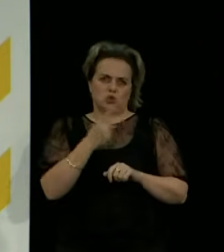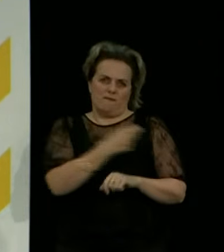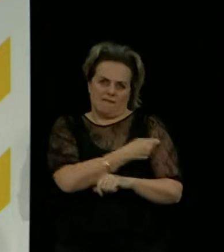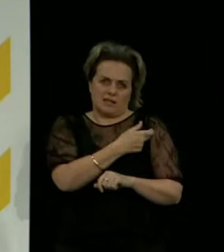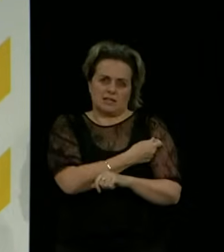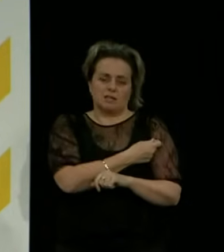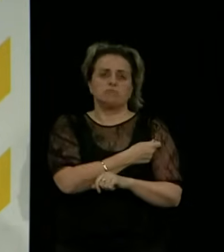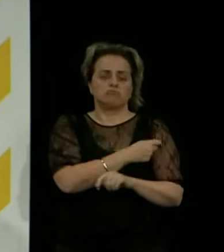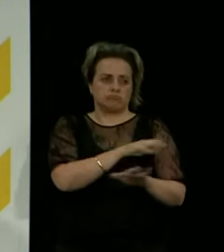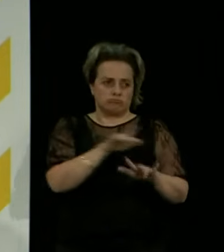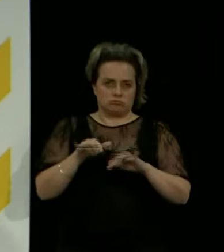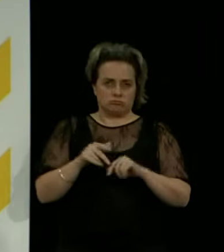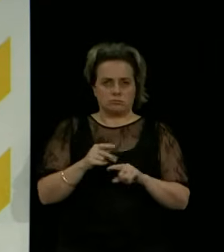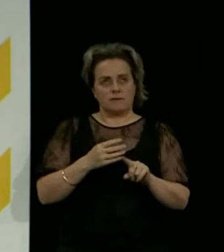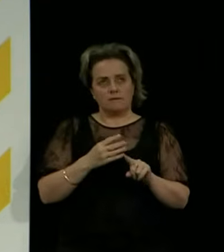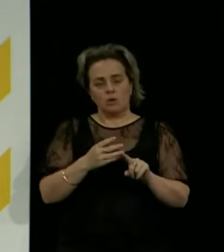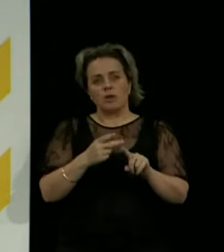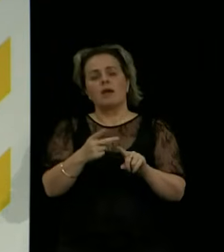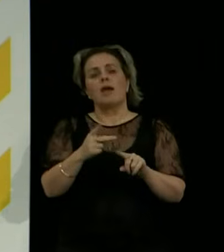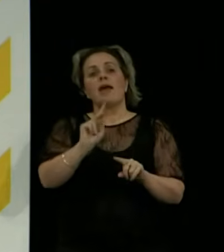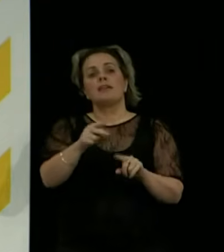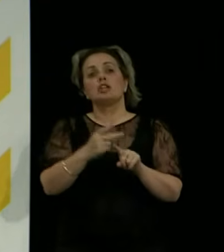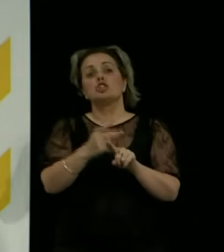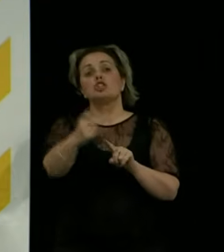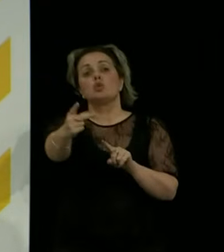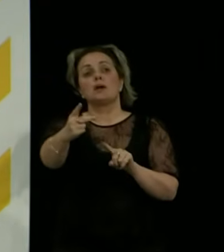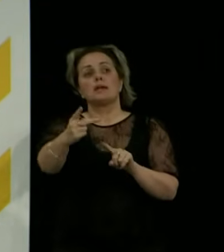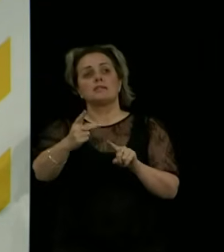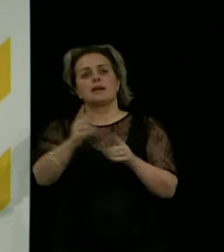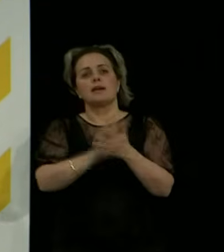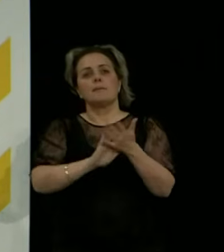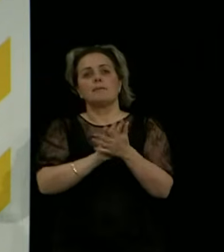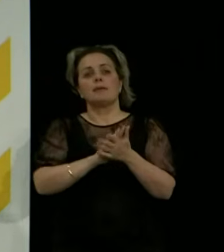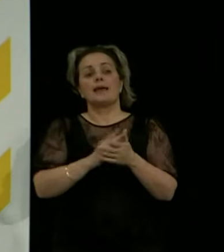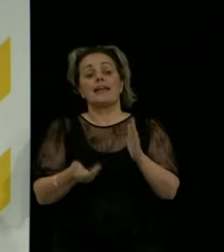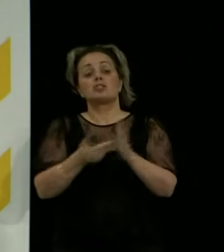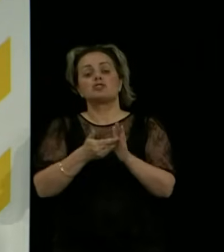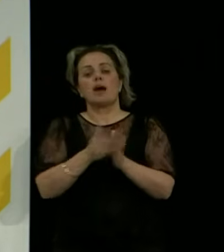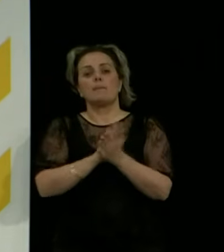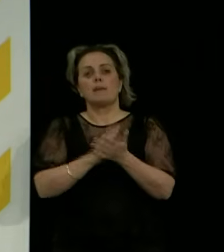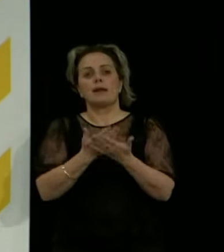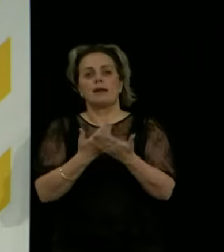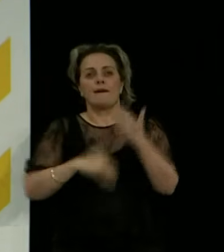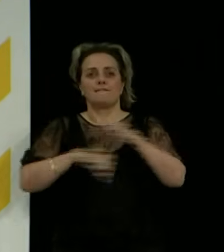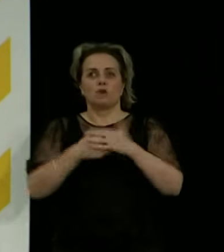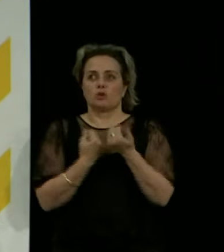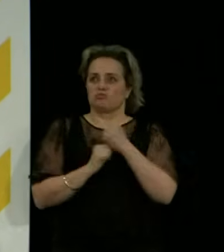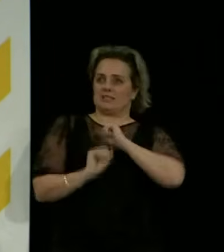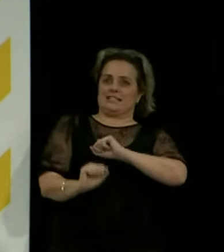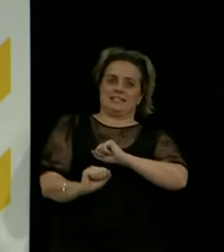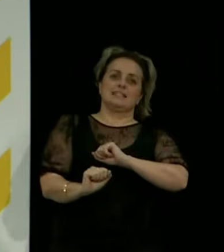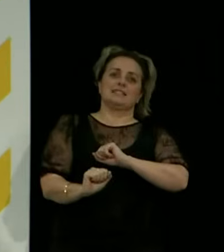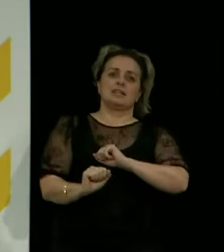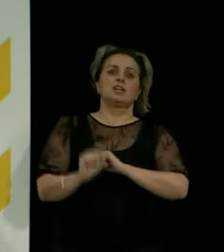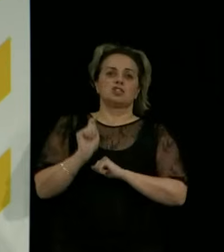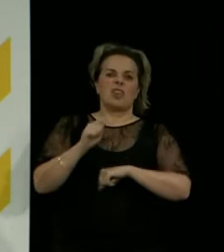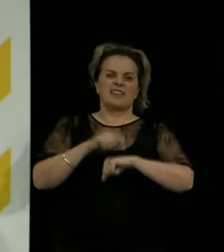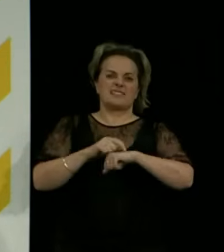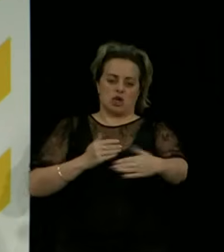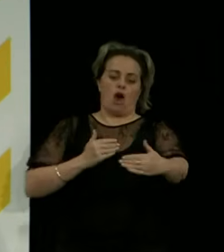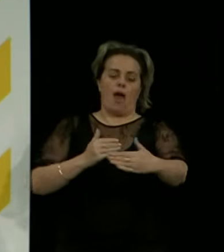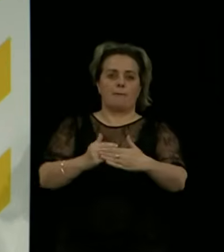couple of weeks when people then have that full protection, full immunity. So this is the period of time really that we want to do that